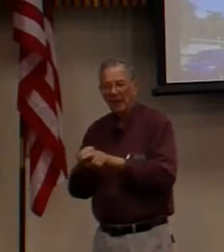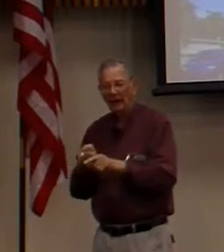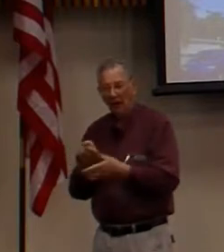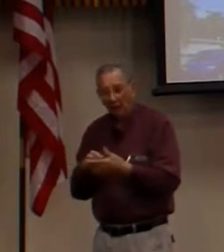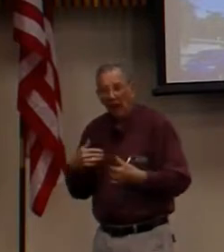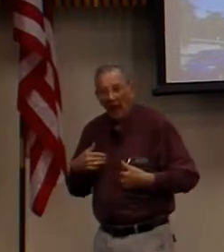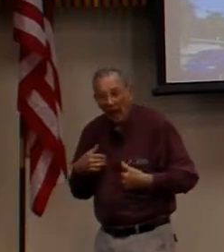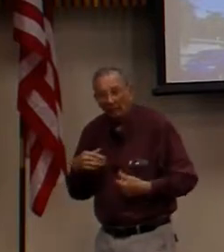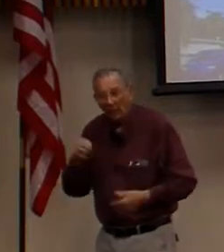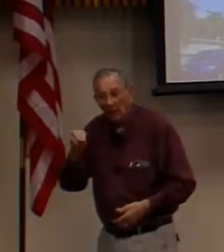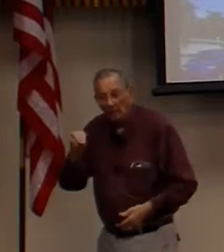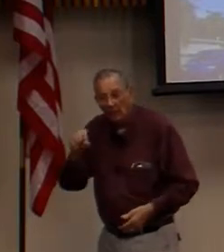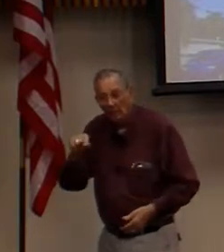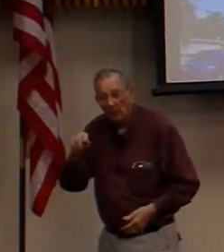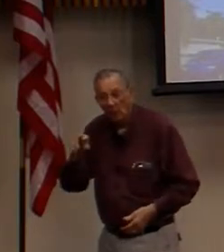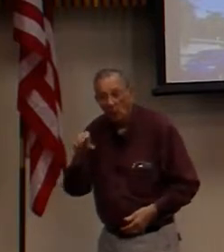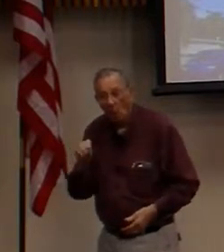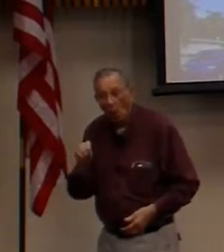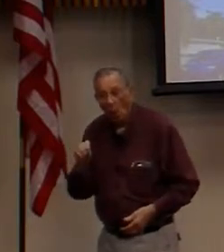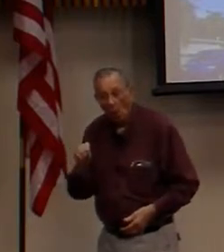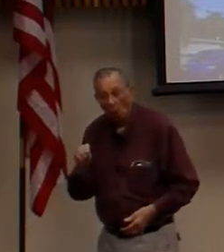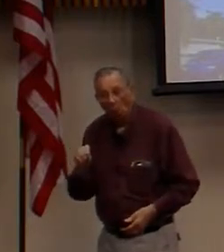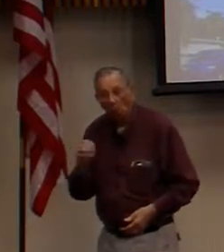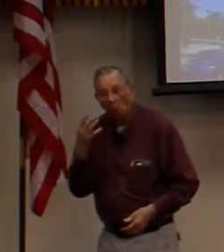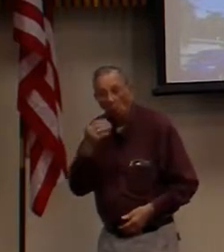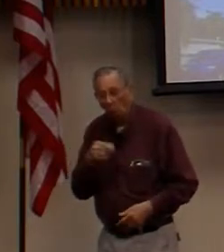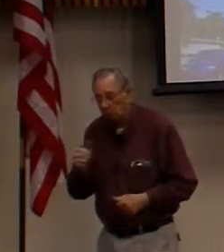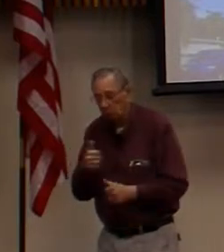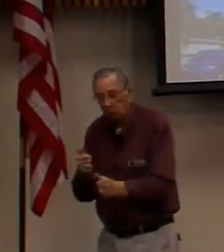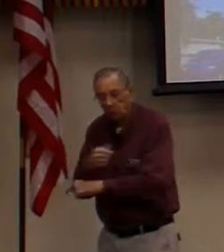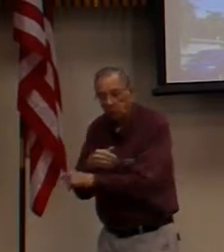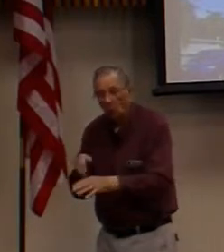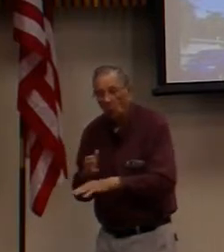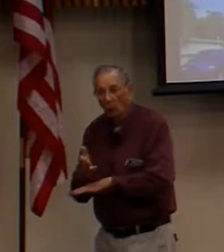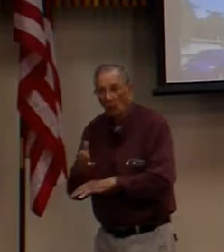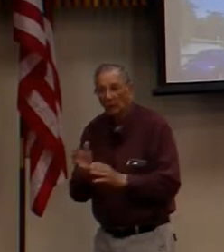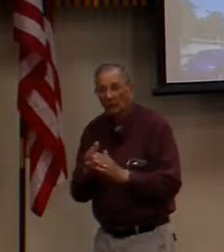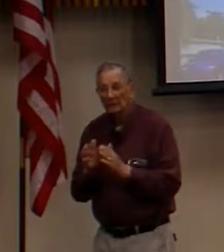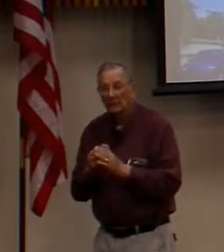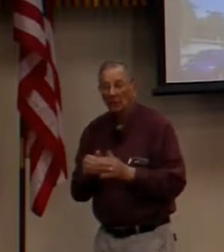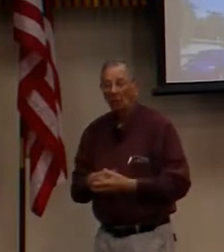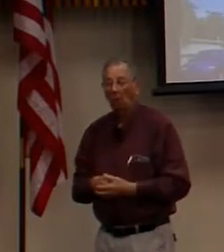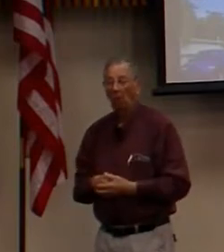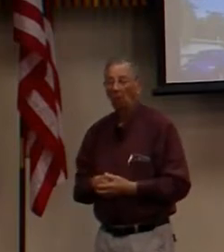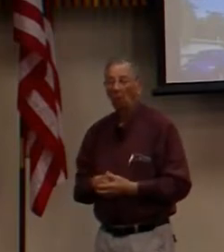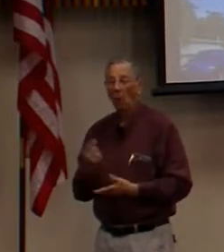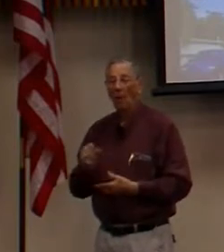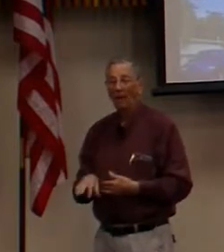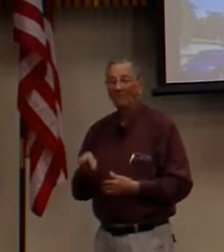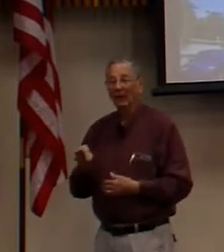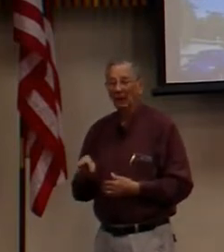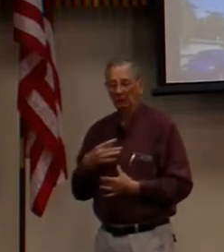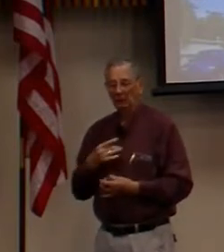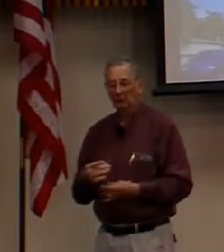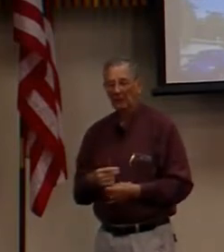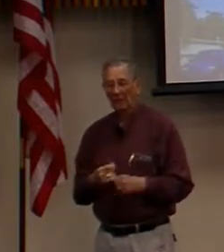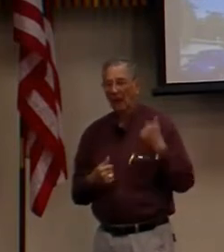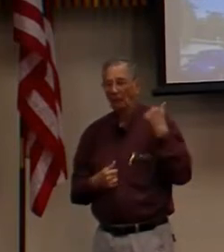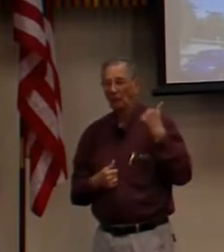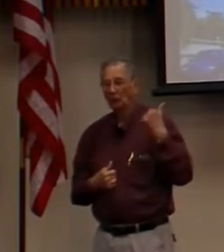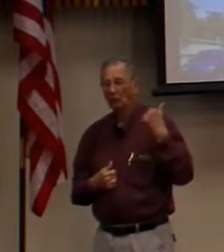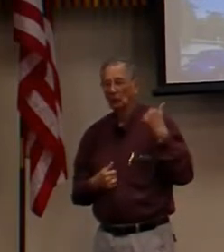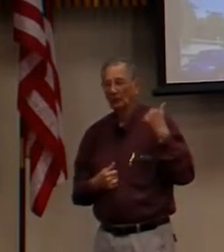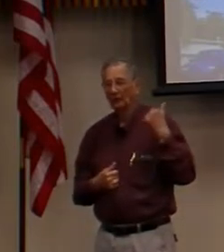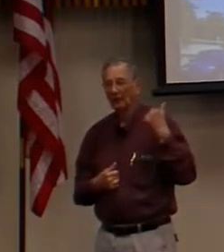that's pretty well traveled throughout the city. One of the things I found interesting was this picture here to